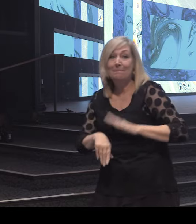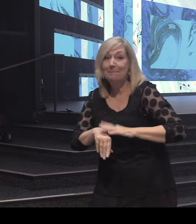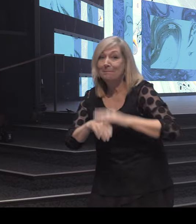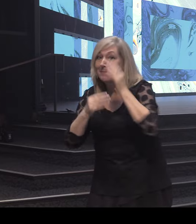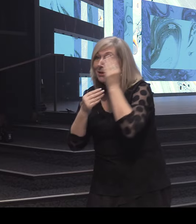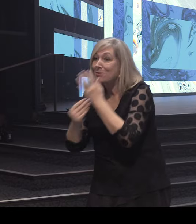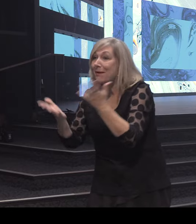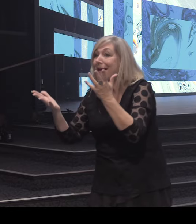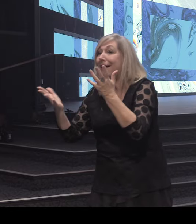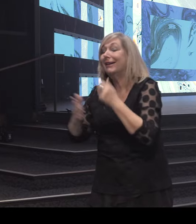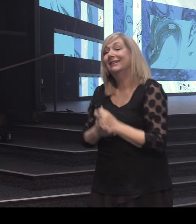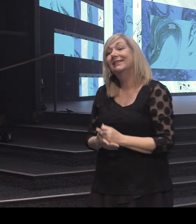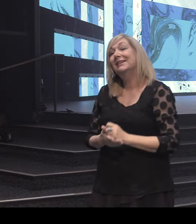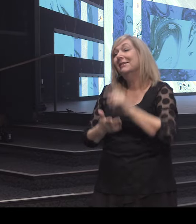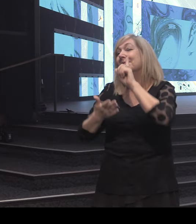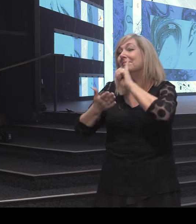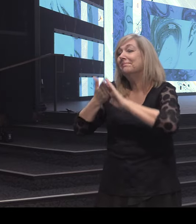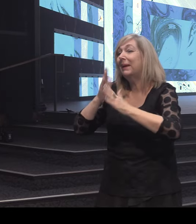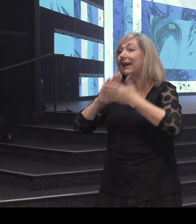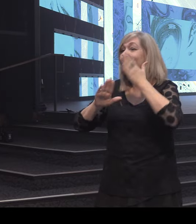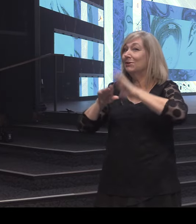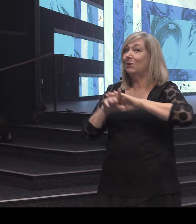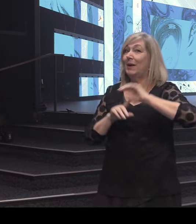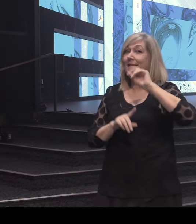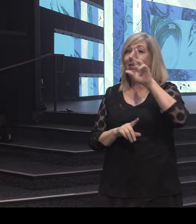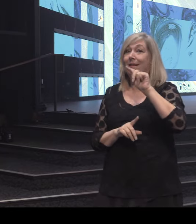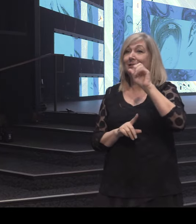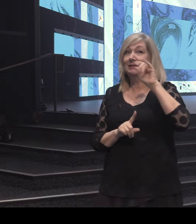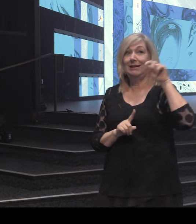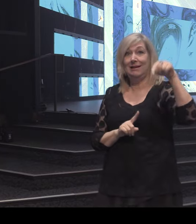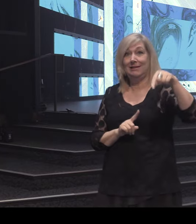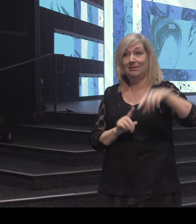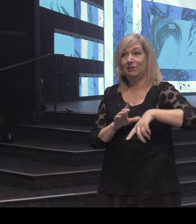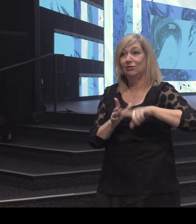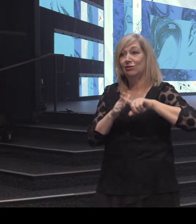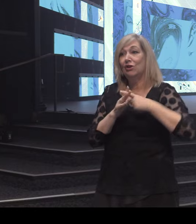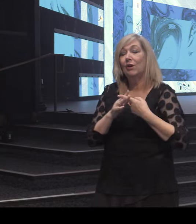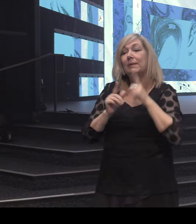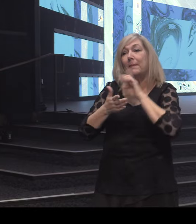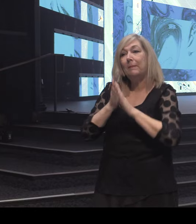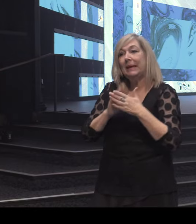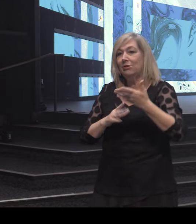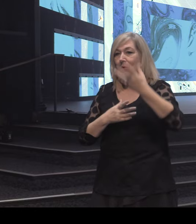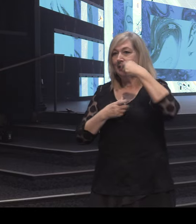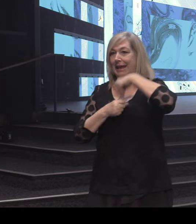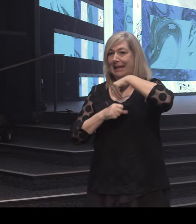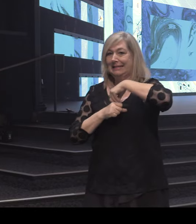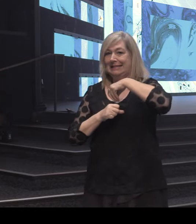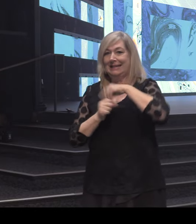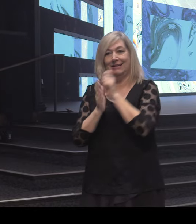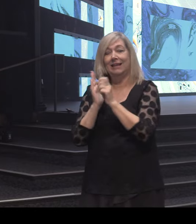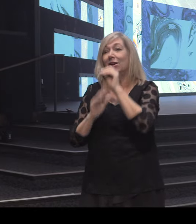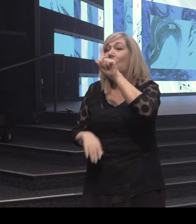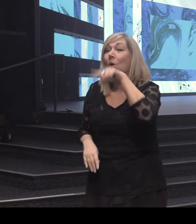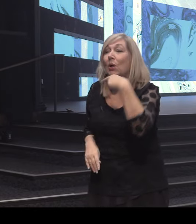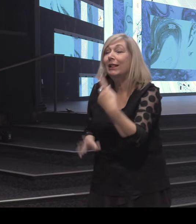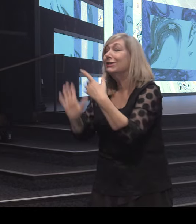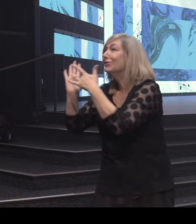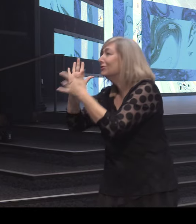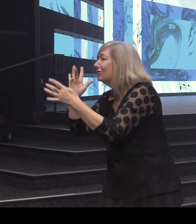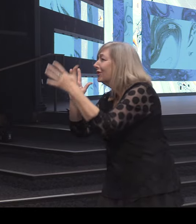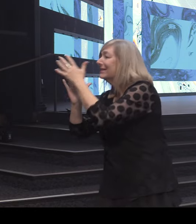way, peace on the outside starts with peace on the inside, and only